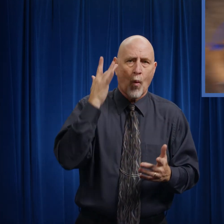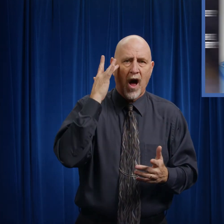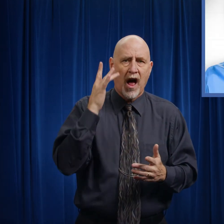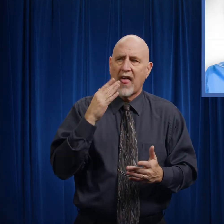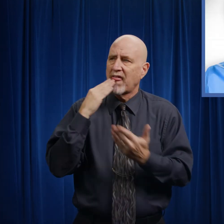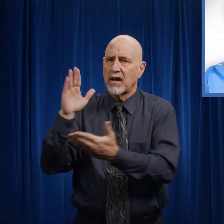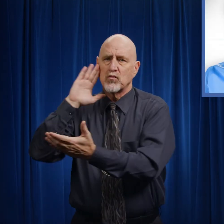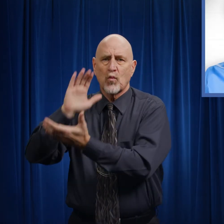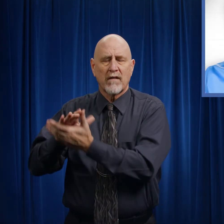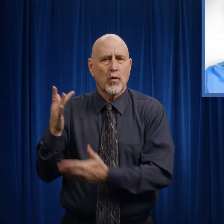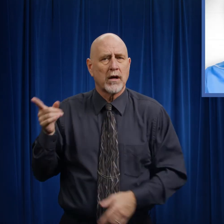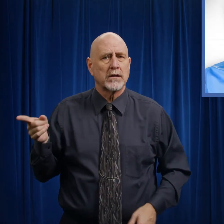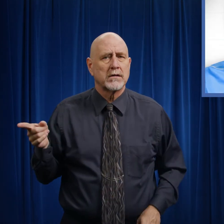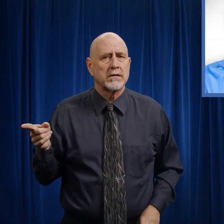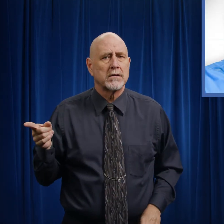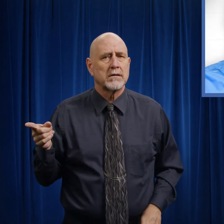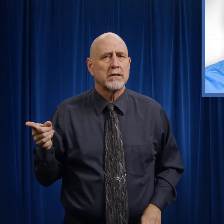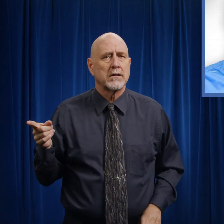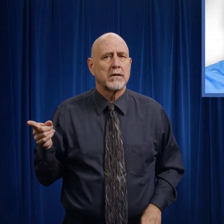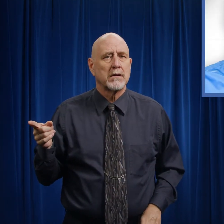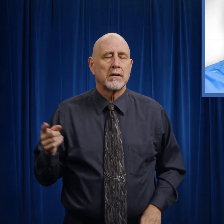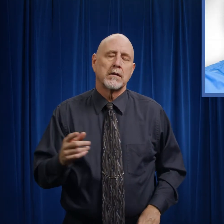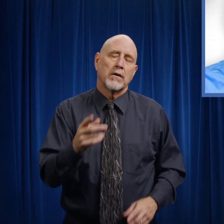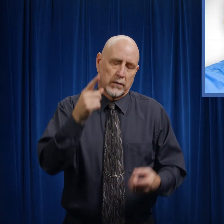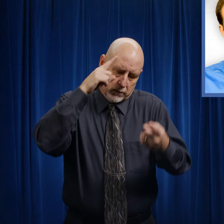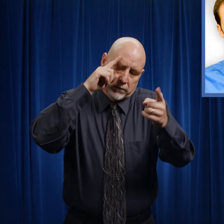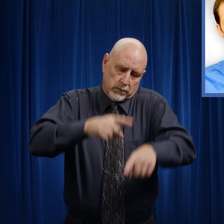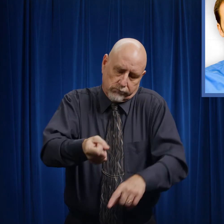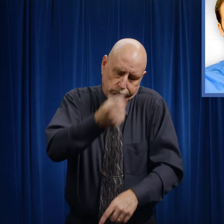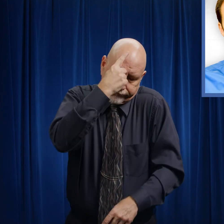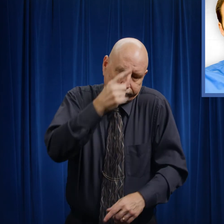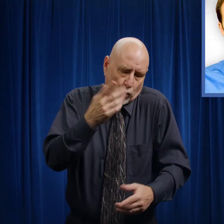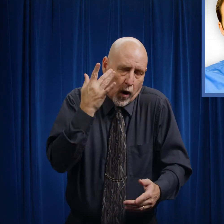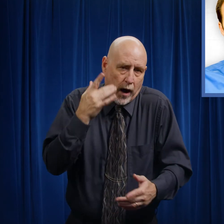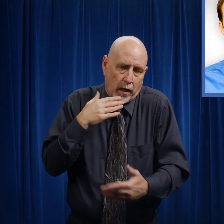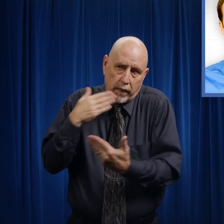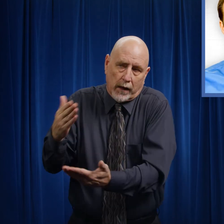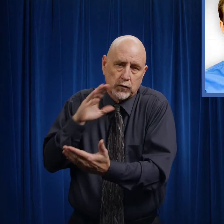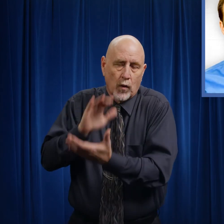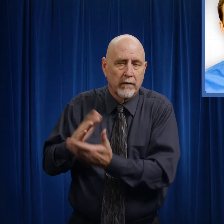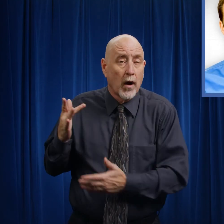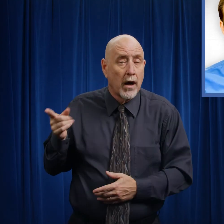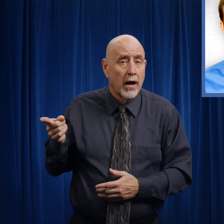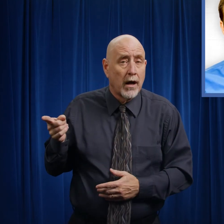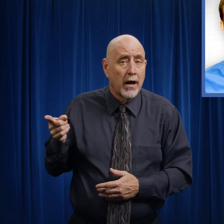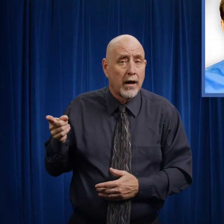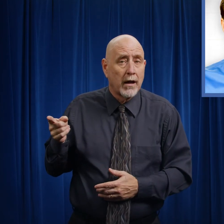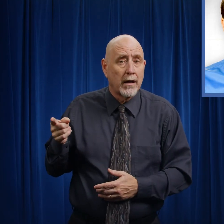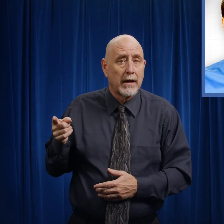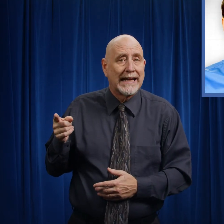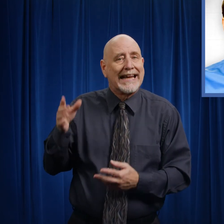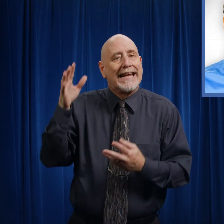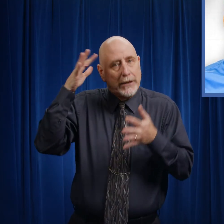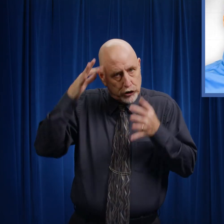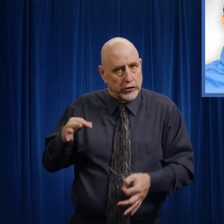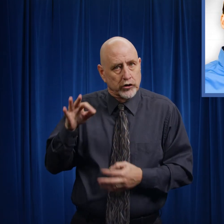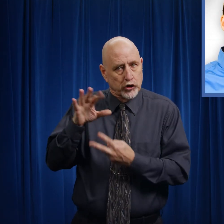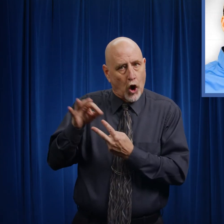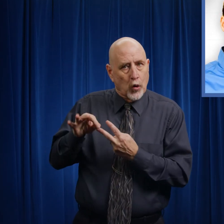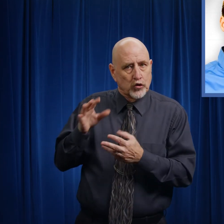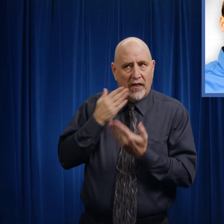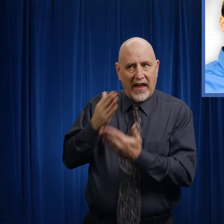internet? Why would he choose to thank his wife? Well, you and I both understand exactly why he would choose to thank his wife, because